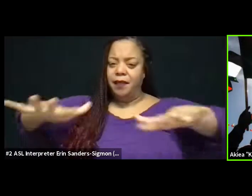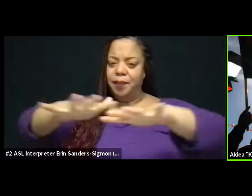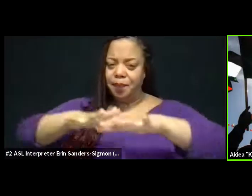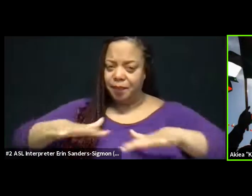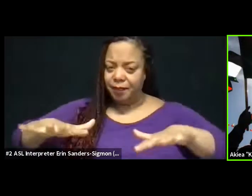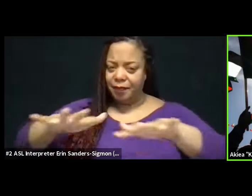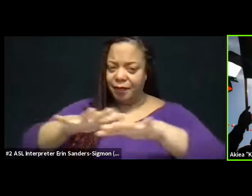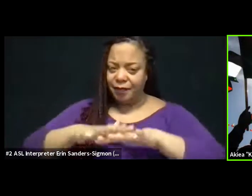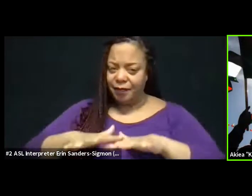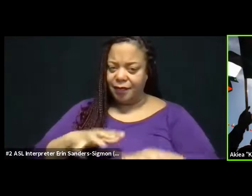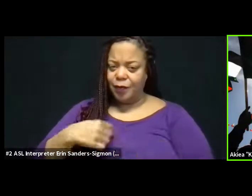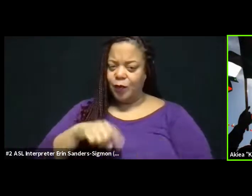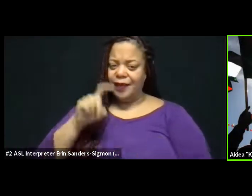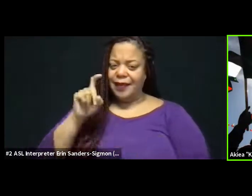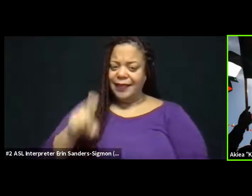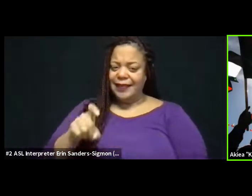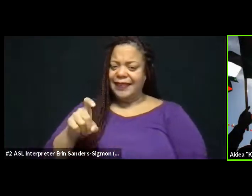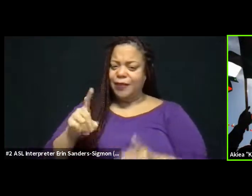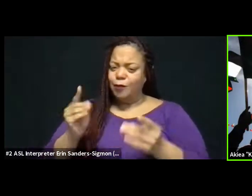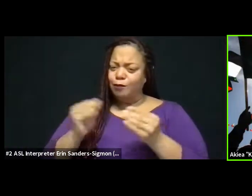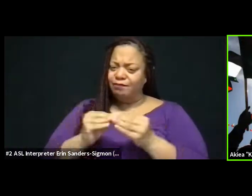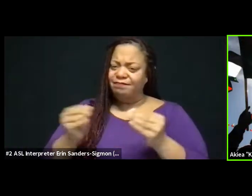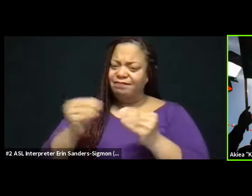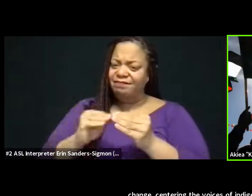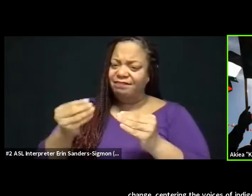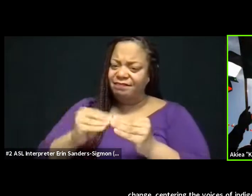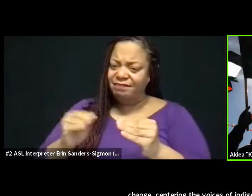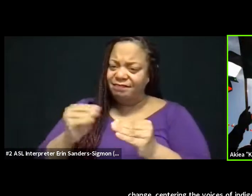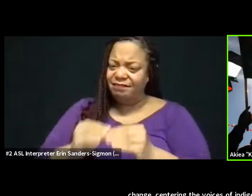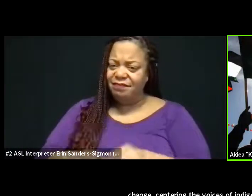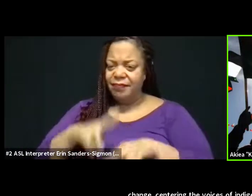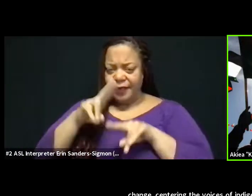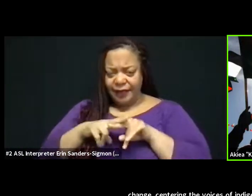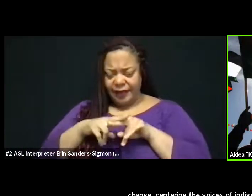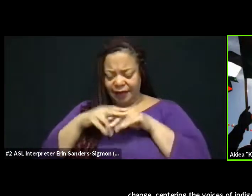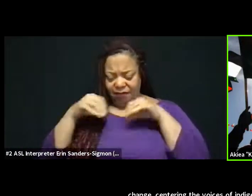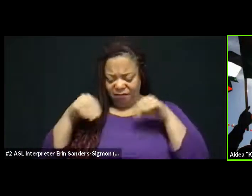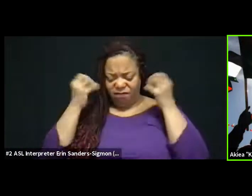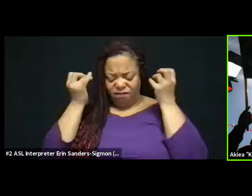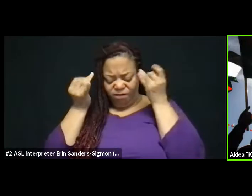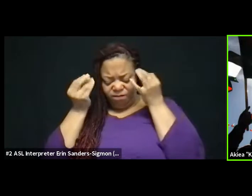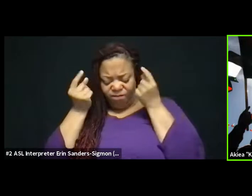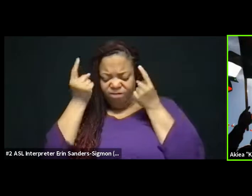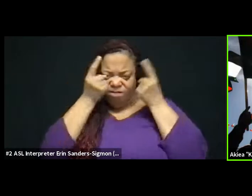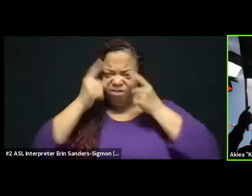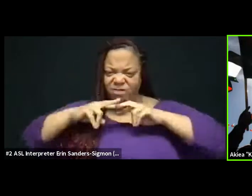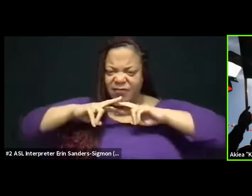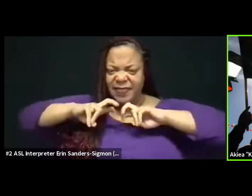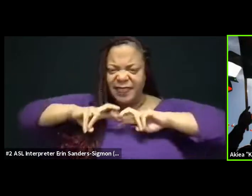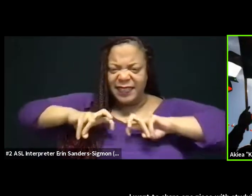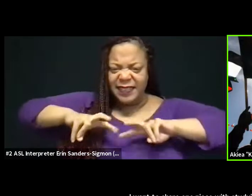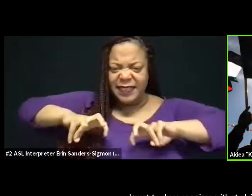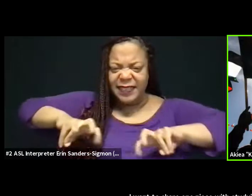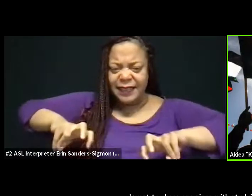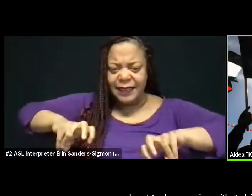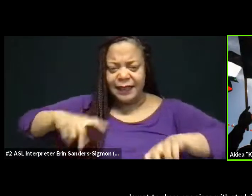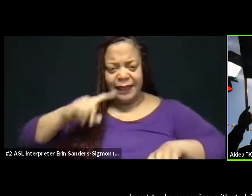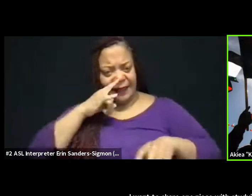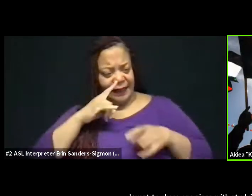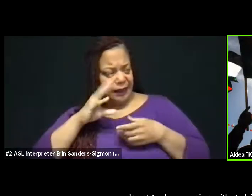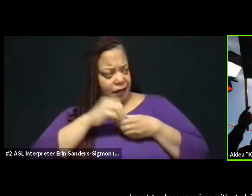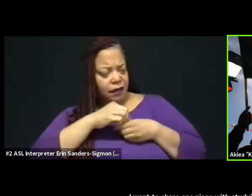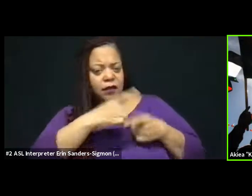right? We need to actually sit and wonder about what kids are wondering and create space for them to share